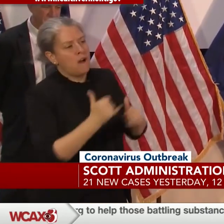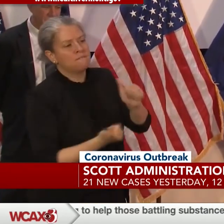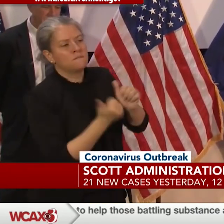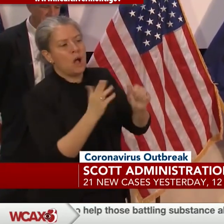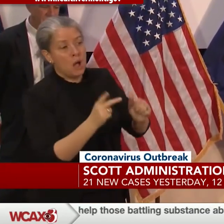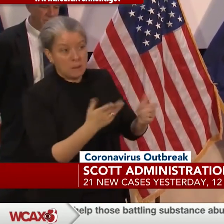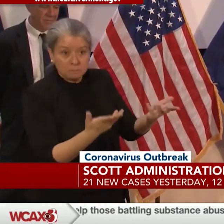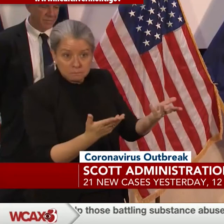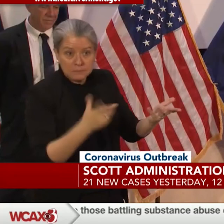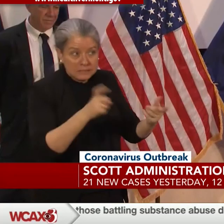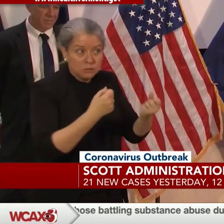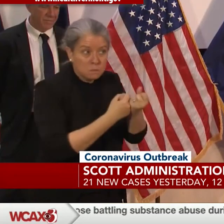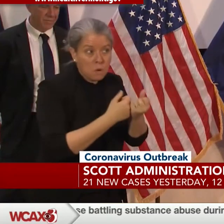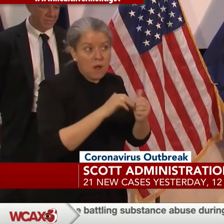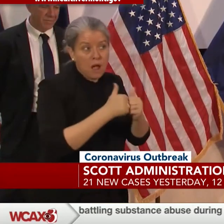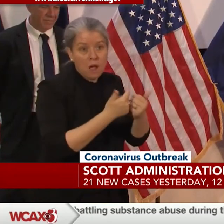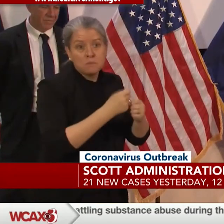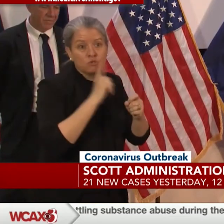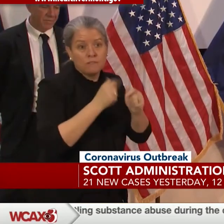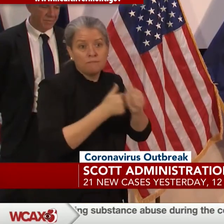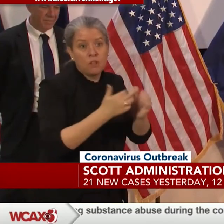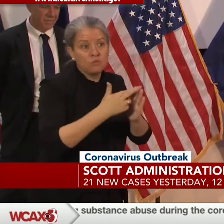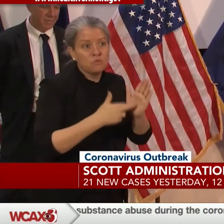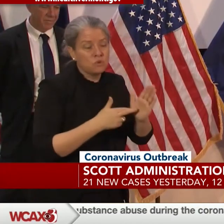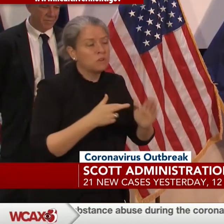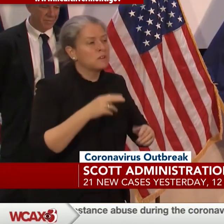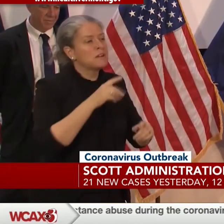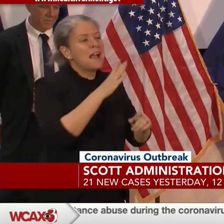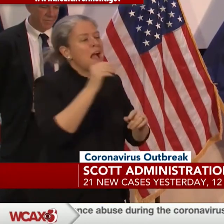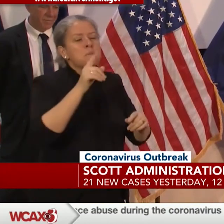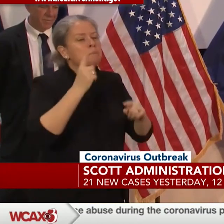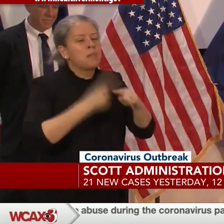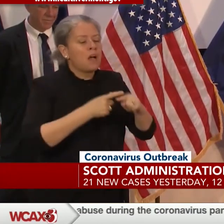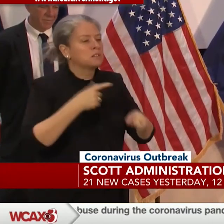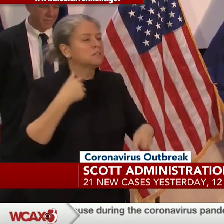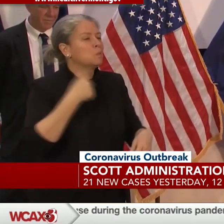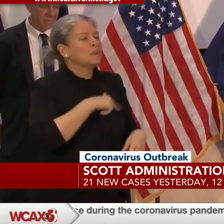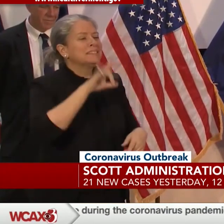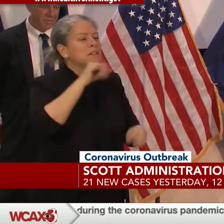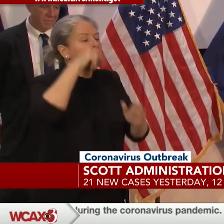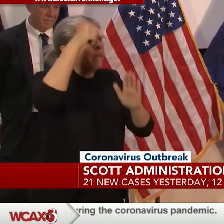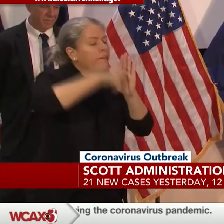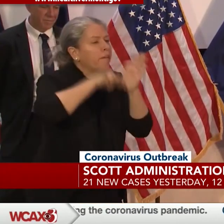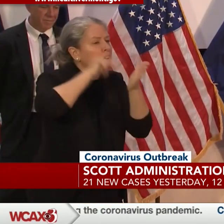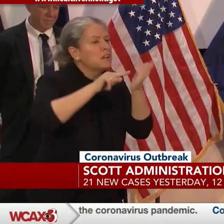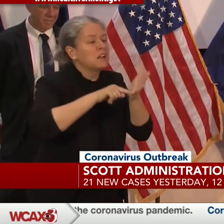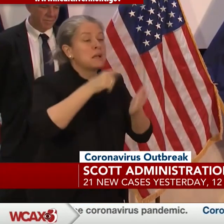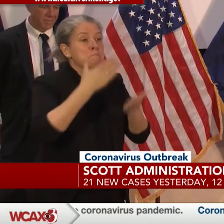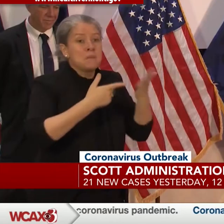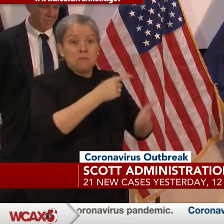again, to be clear, appeared to be out of compliance. This was not an in-depth